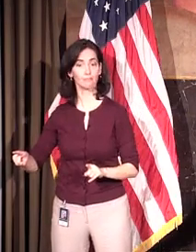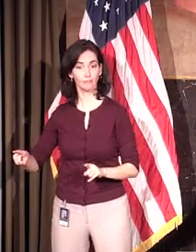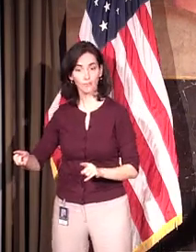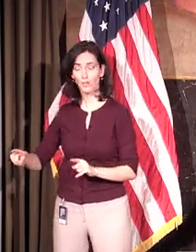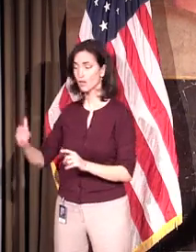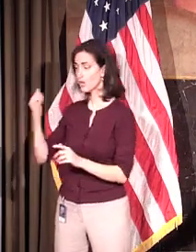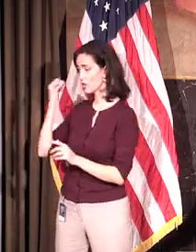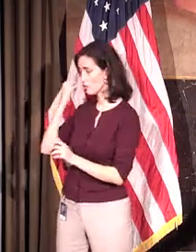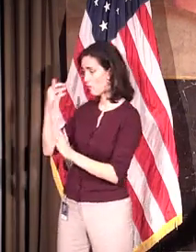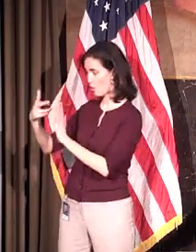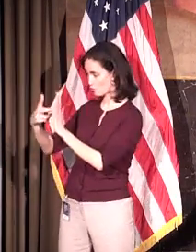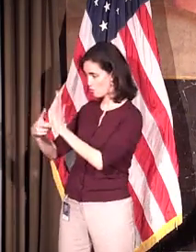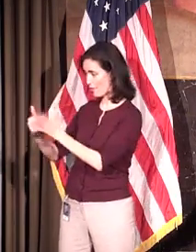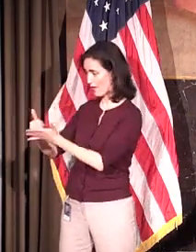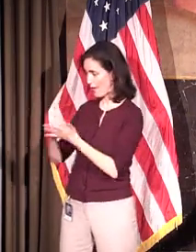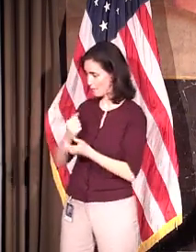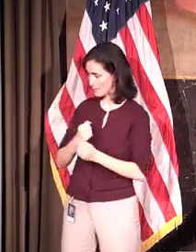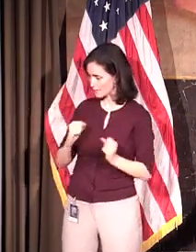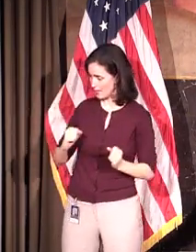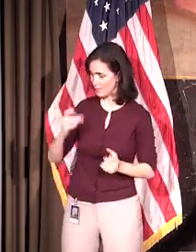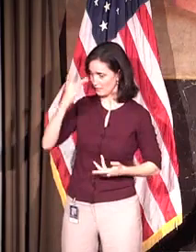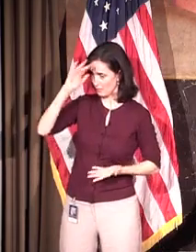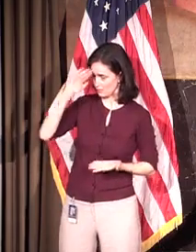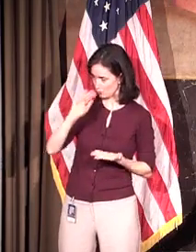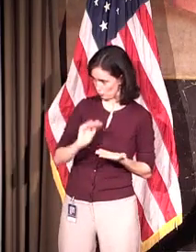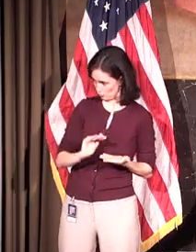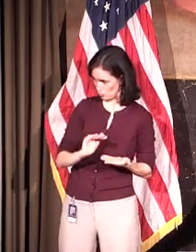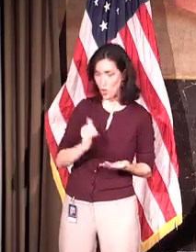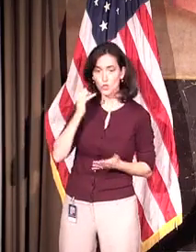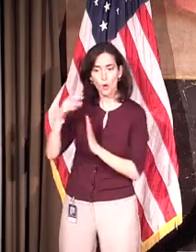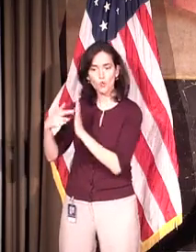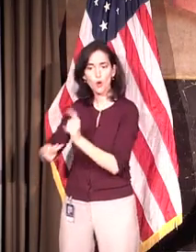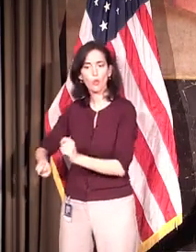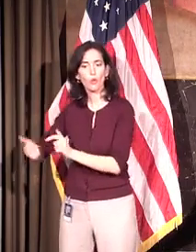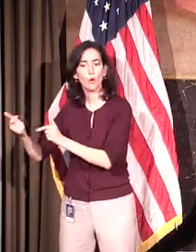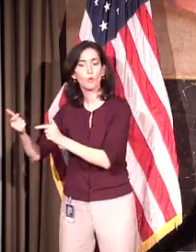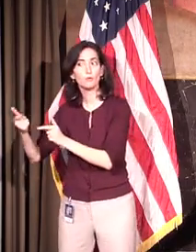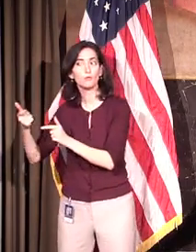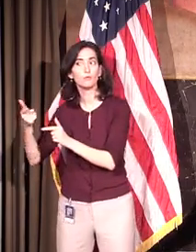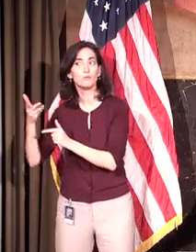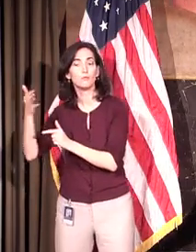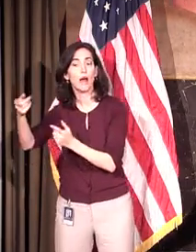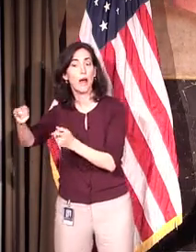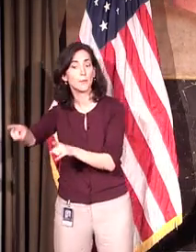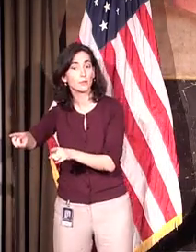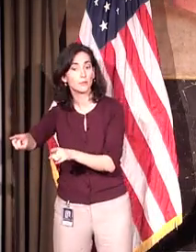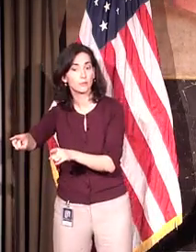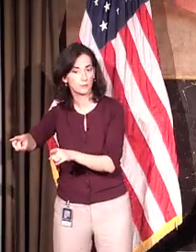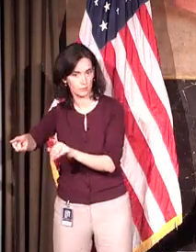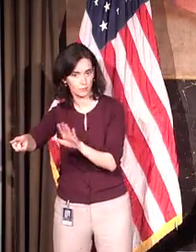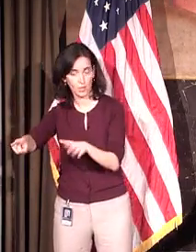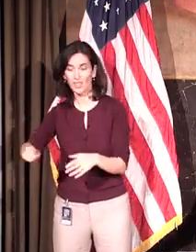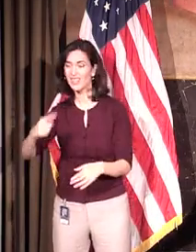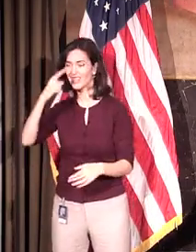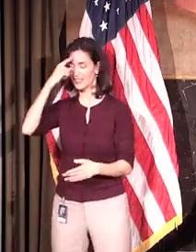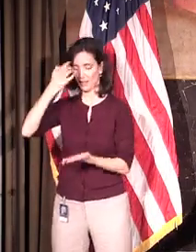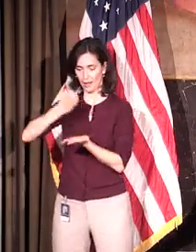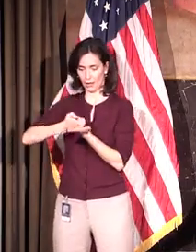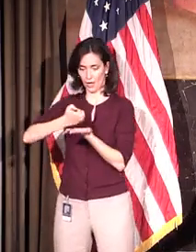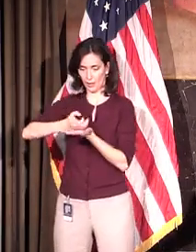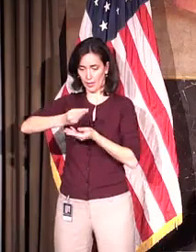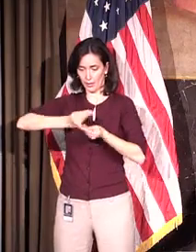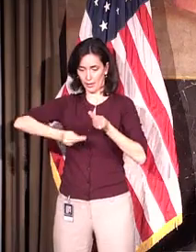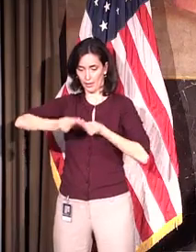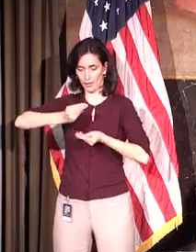restrictions, where are you going to be if you remove the restrictions? And far more damaging to our economy than maintaining the status